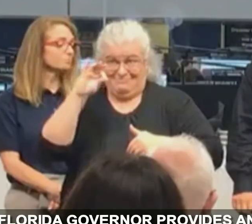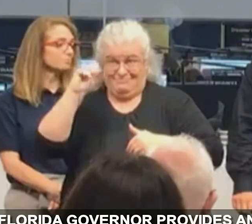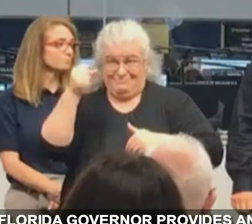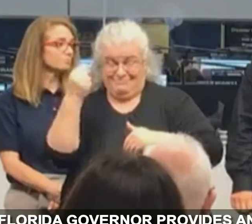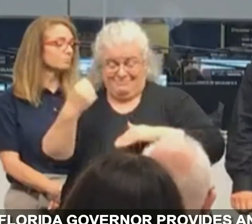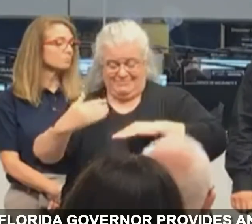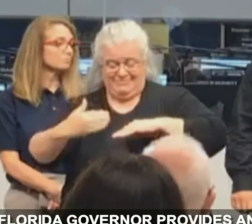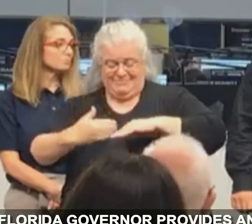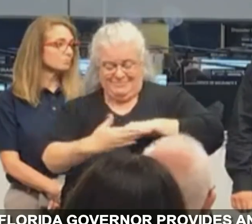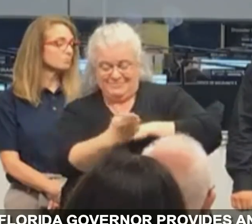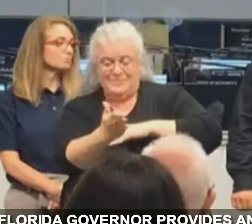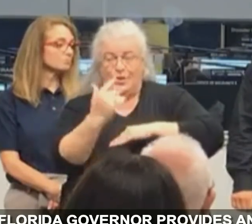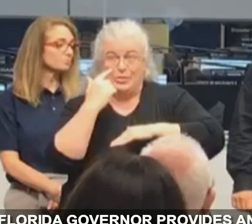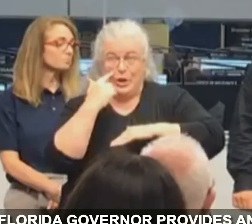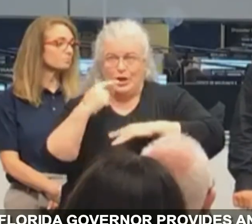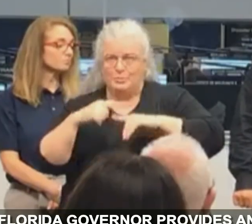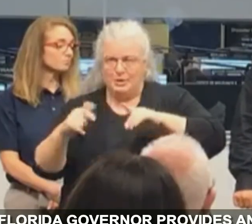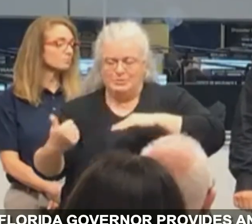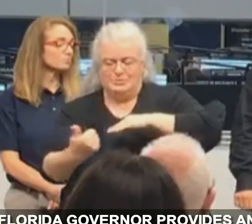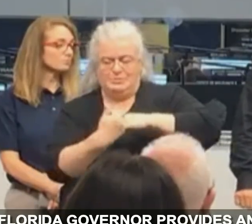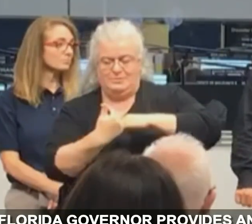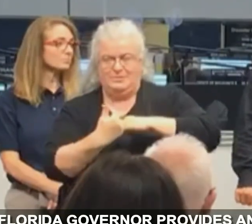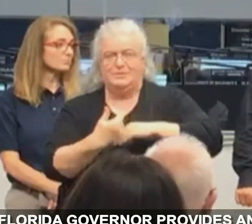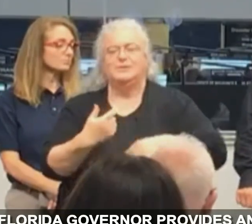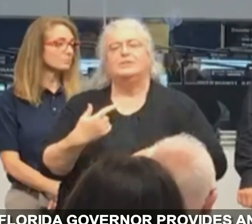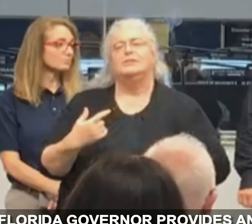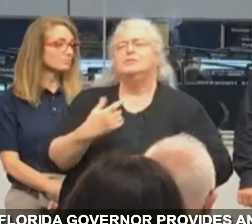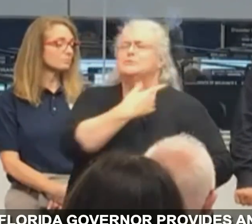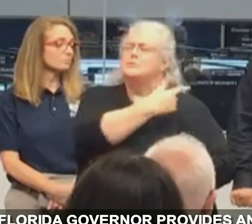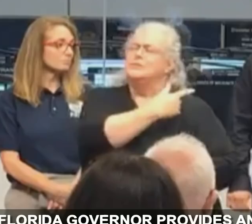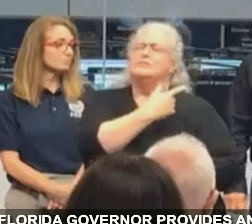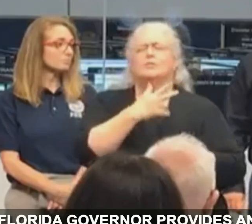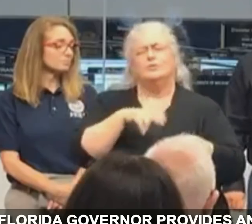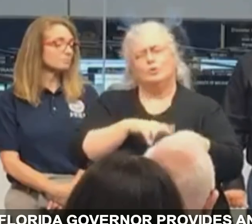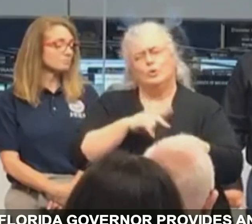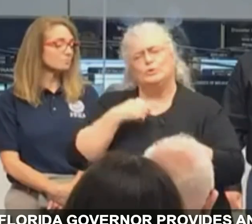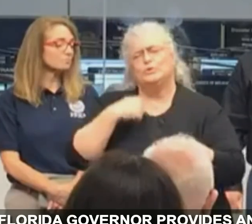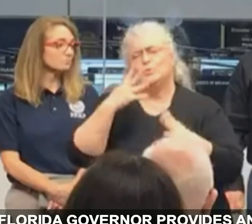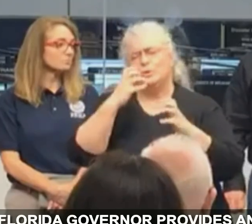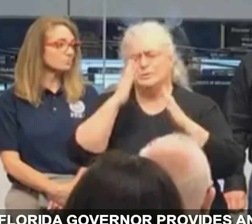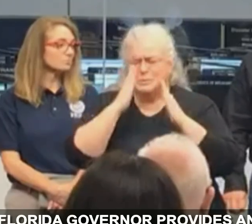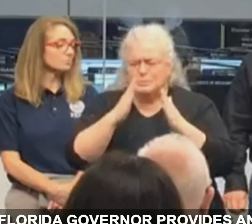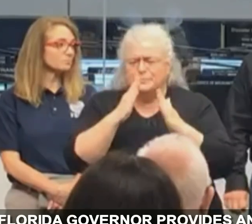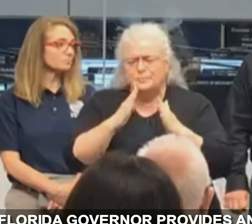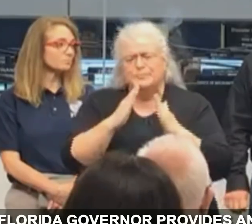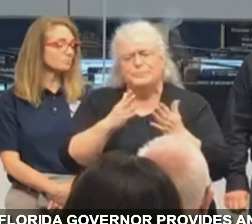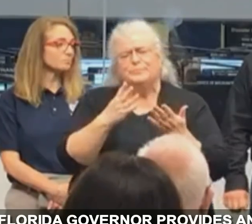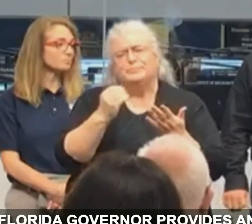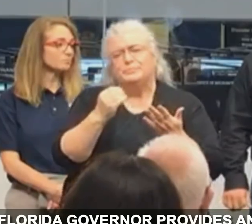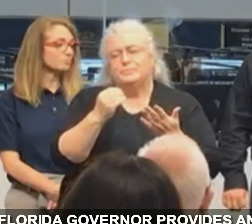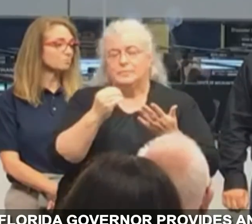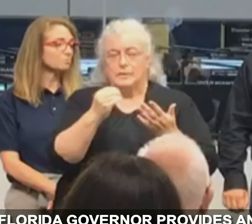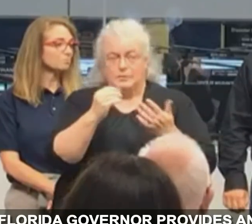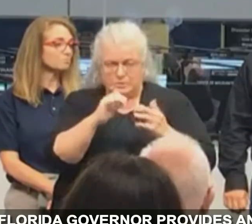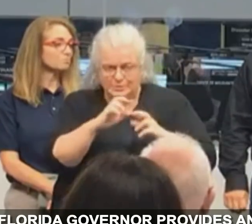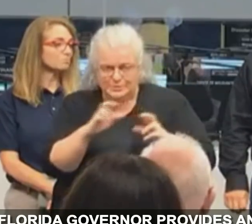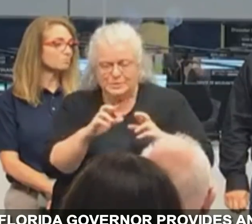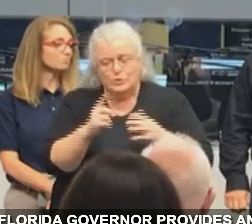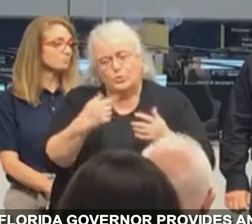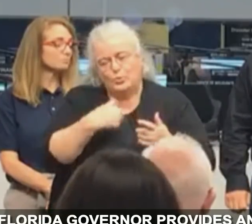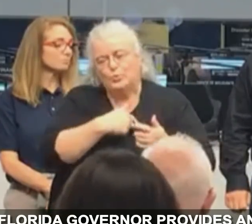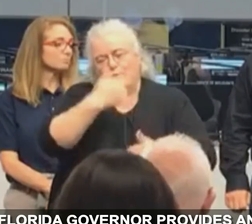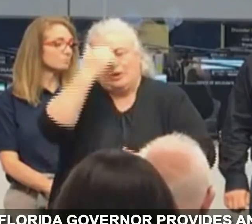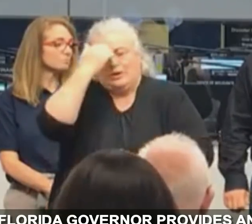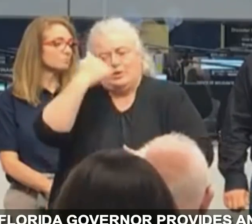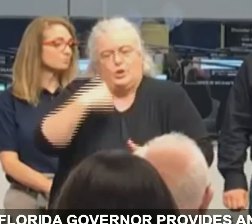vigilant. The Division of Emergency Management is still doing our job. Obviously, there's a Category 4 storm off of our coast. So, there's lots of things that you